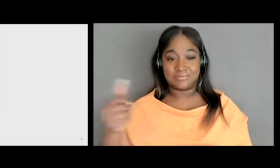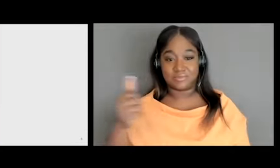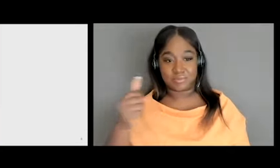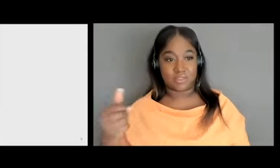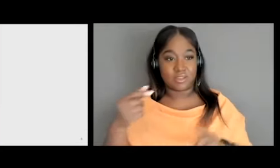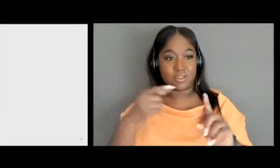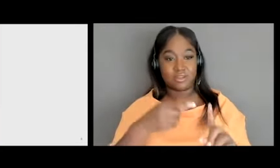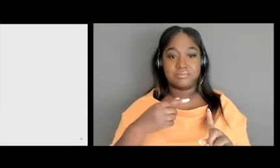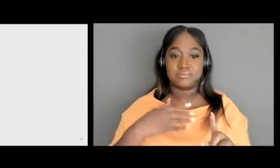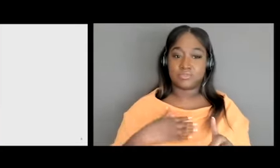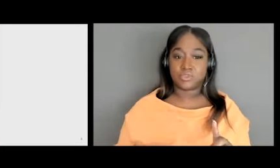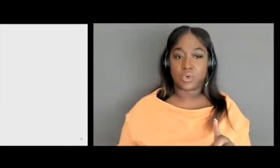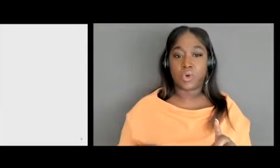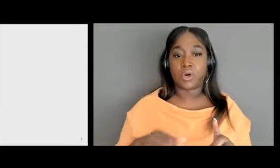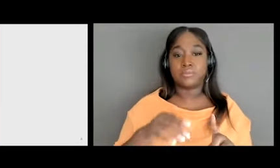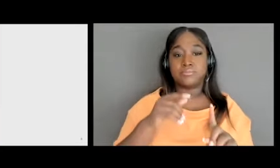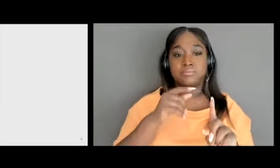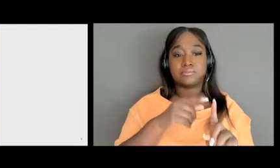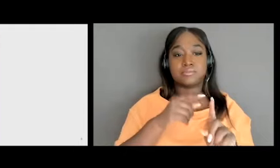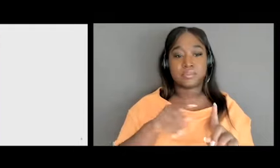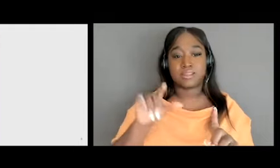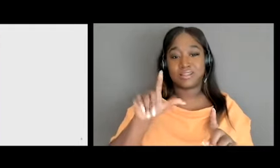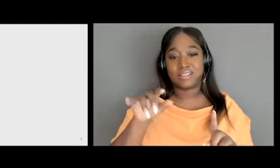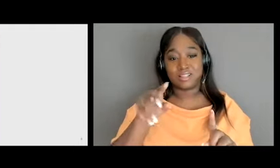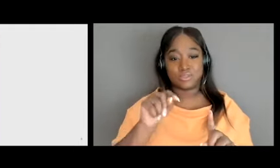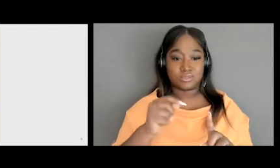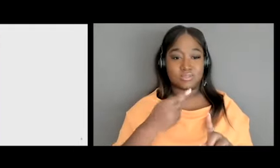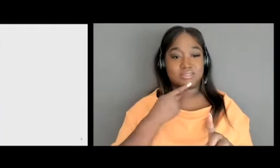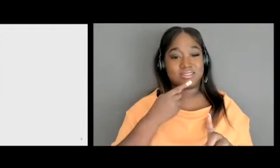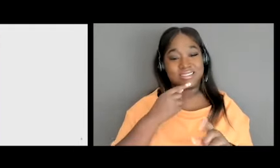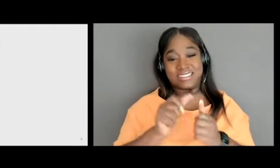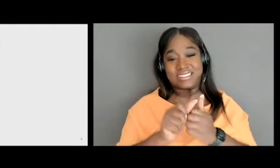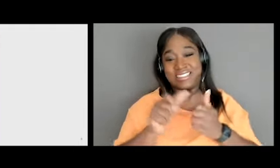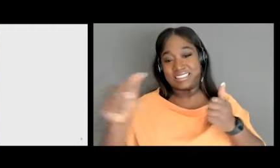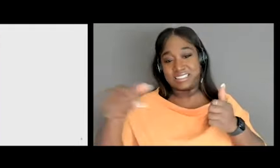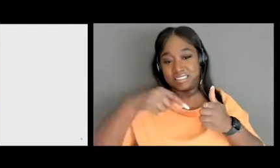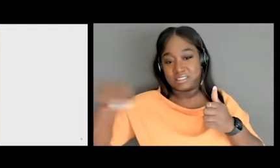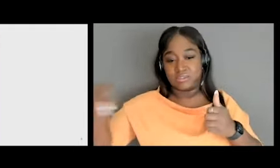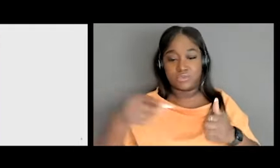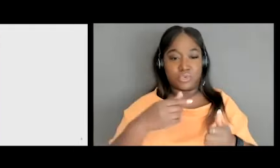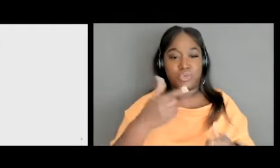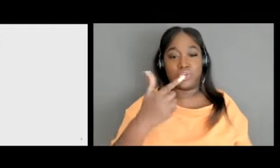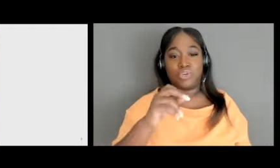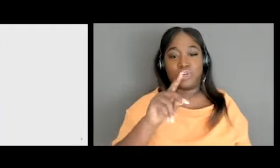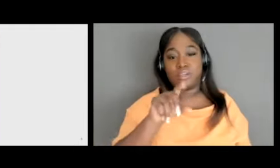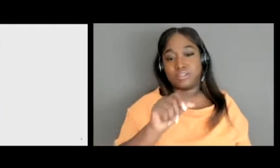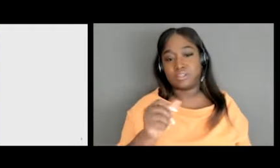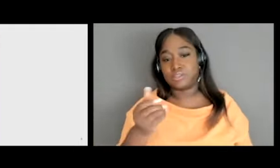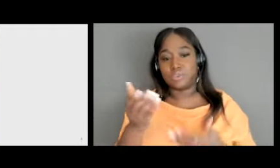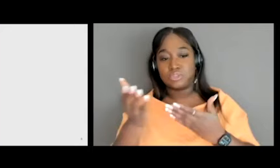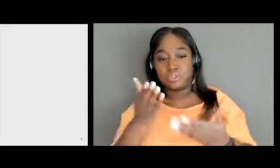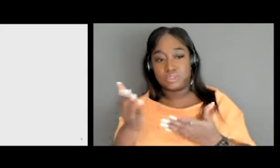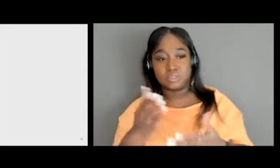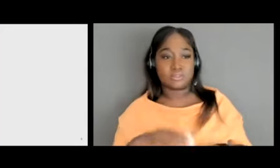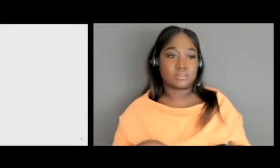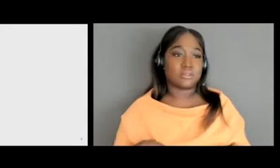Some can be as the crow flies types of analyses. Others can be road-bound connections.